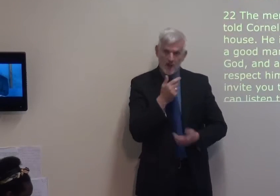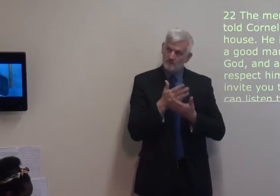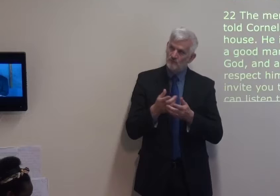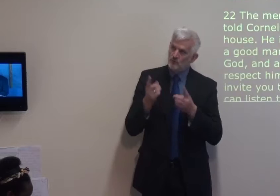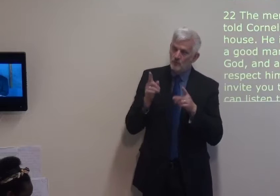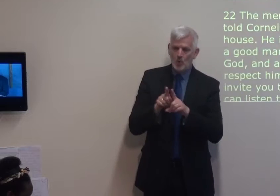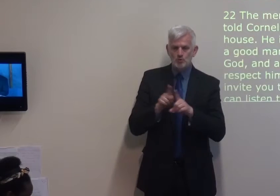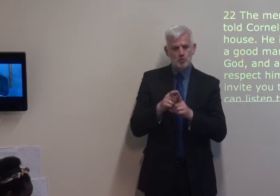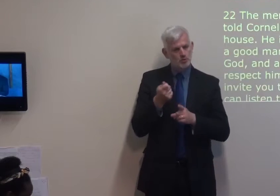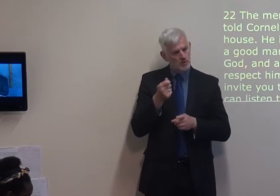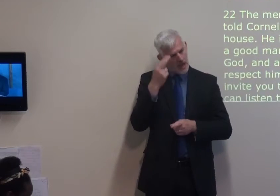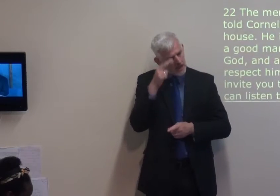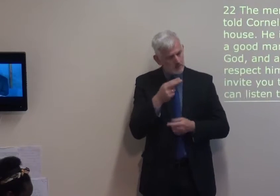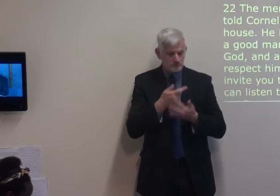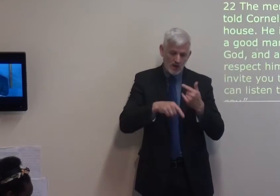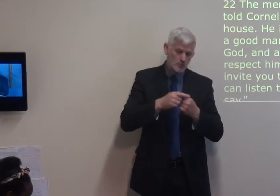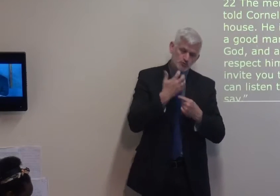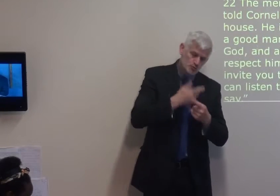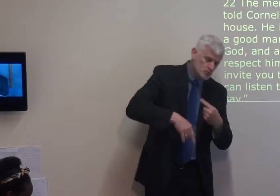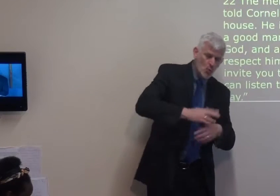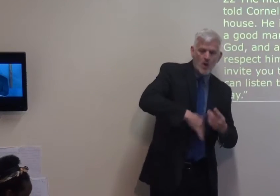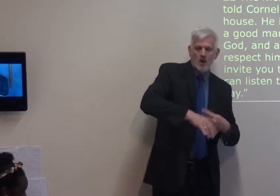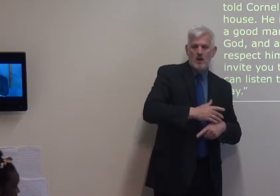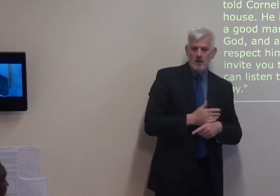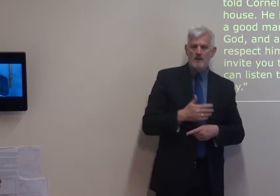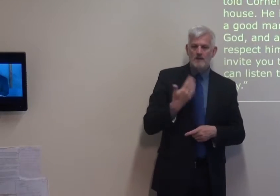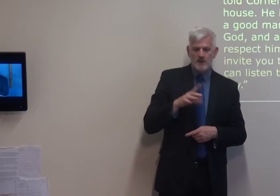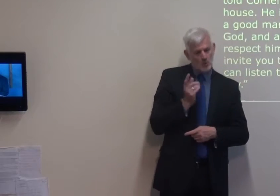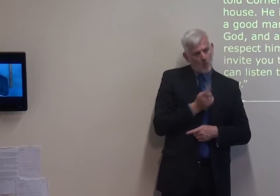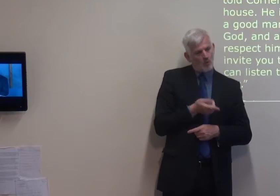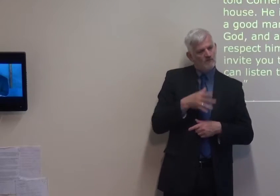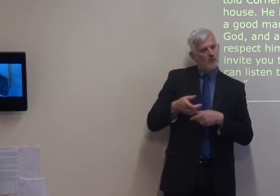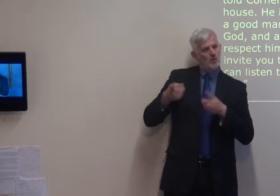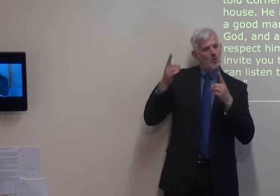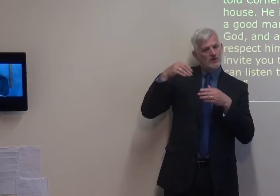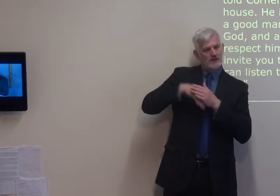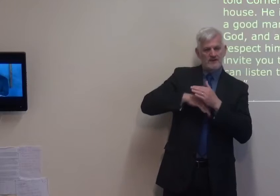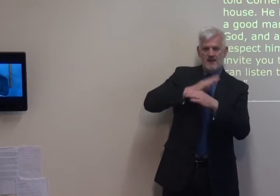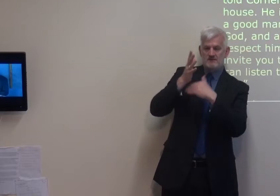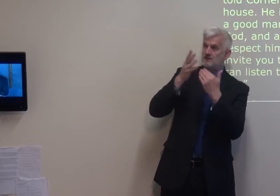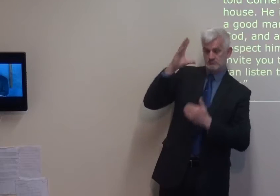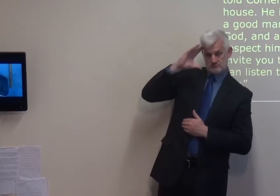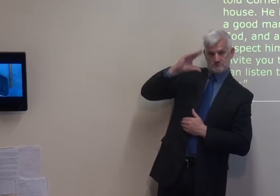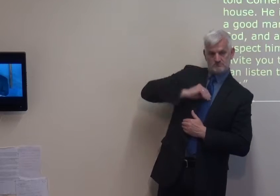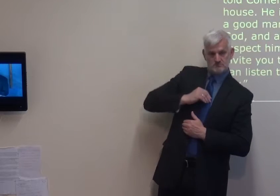good report among all the nation of the Jews, was warned from God by an holy angel to send for thee into